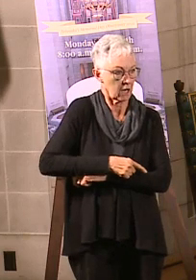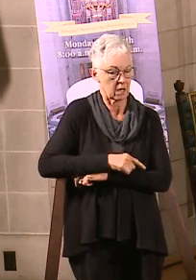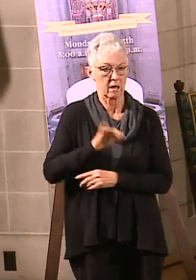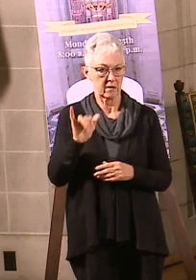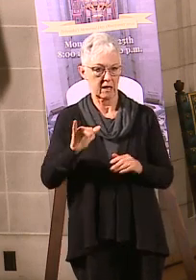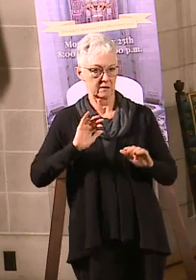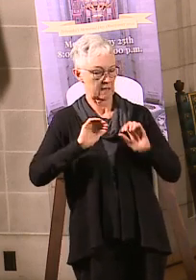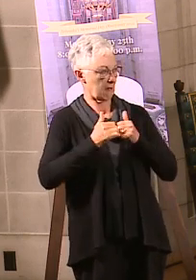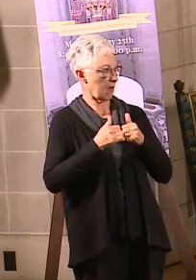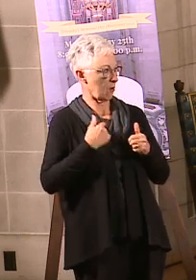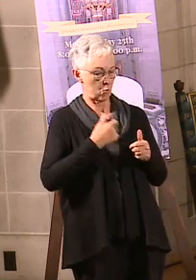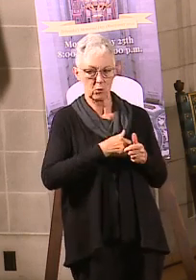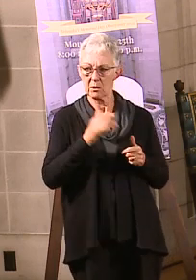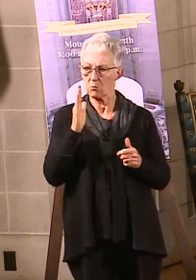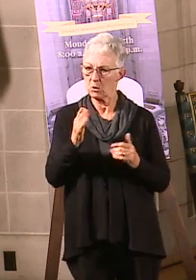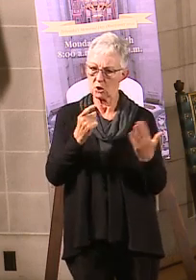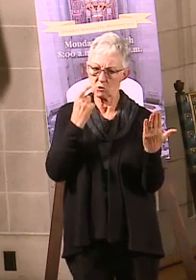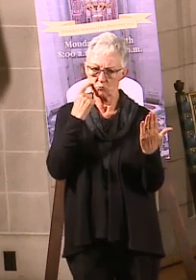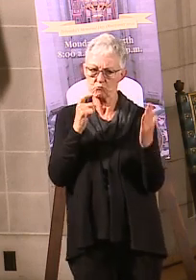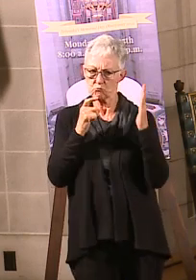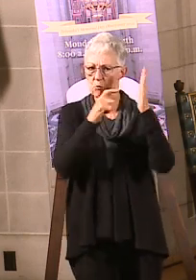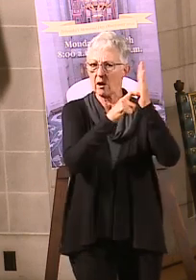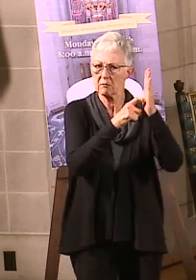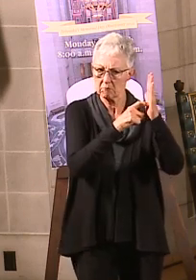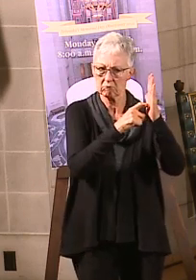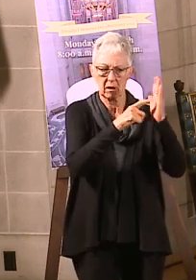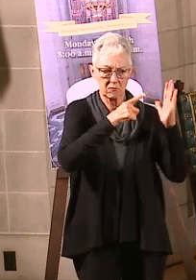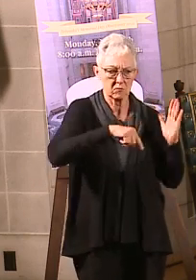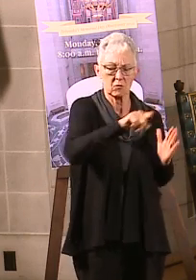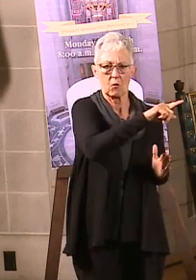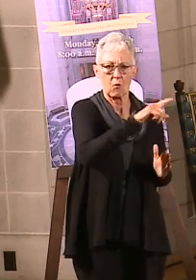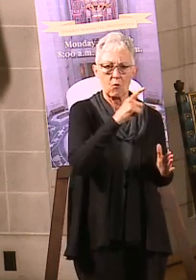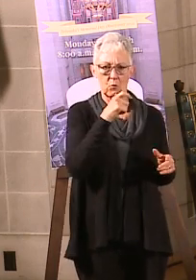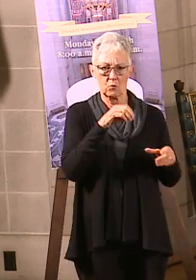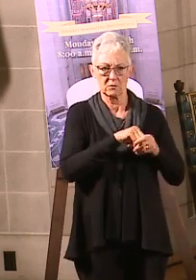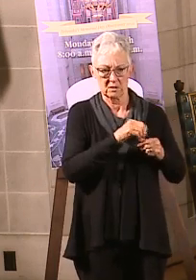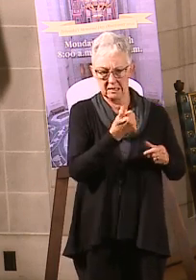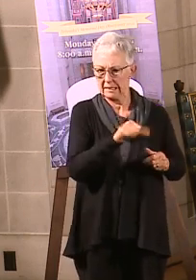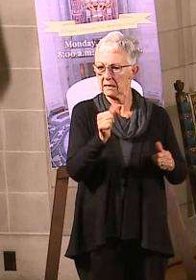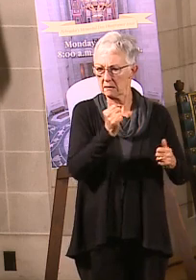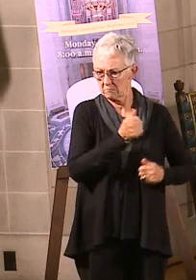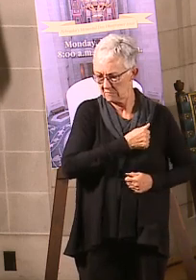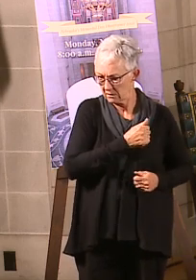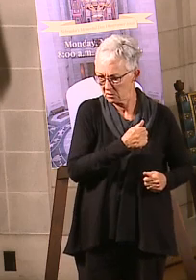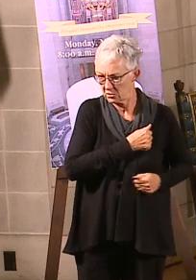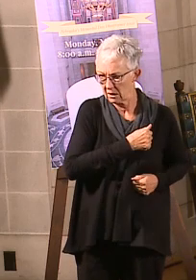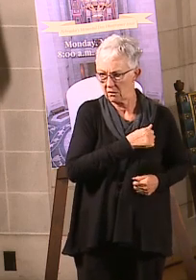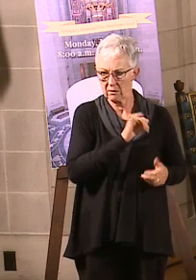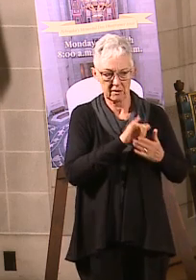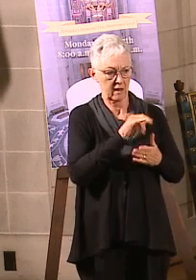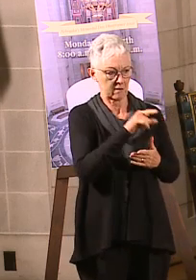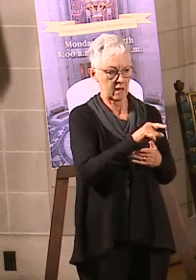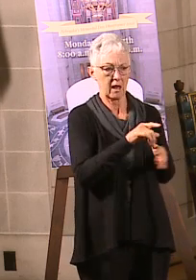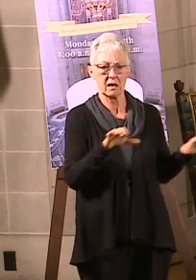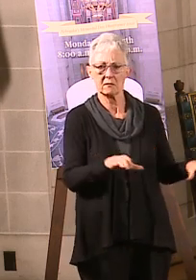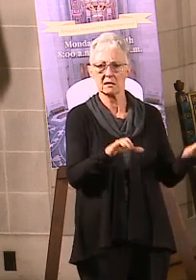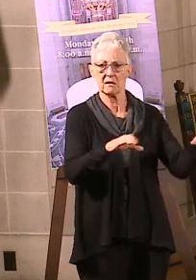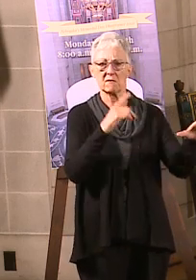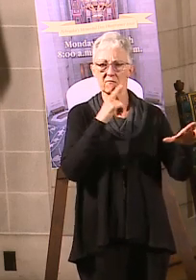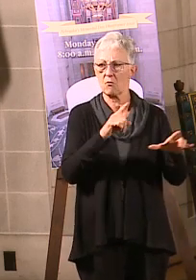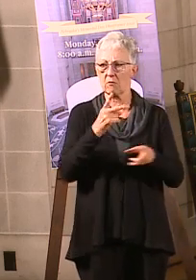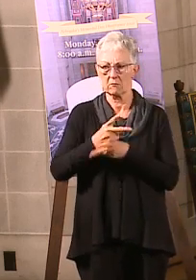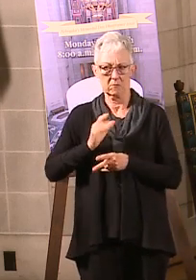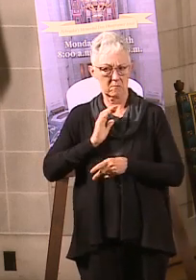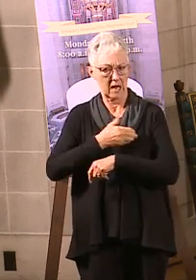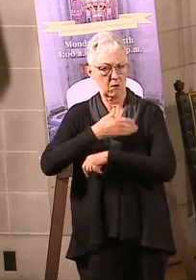be able to help recognize the sacrifices that those men and women have made, that their families have made, remember